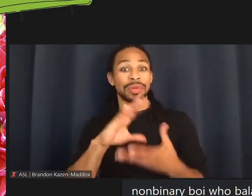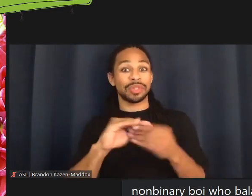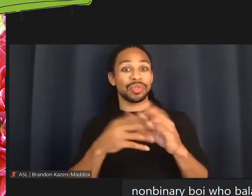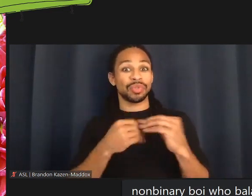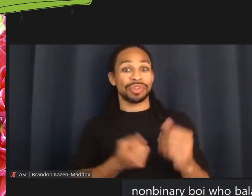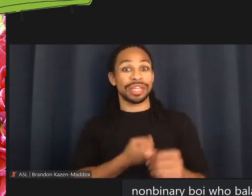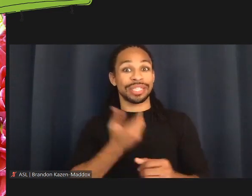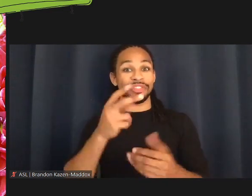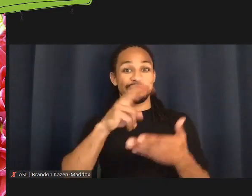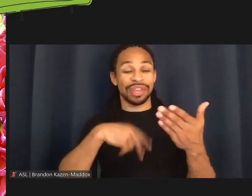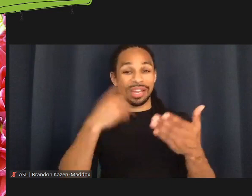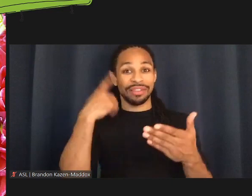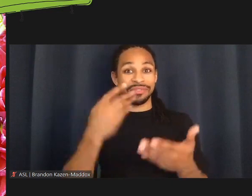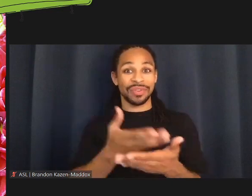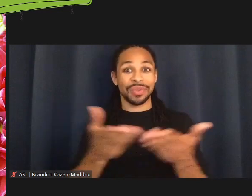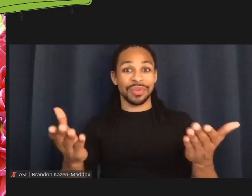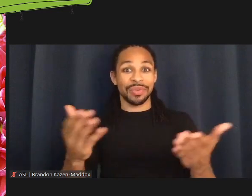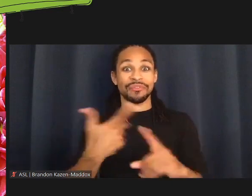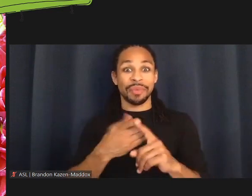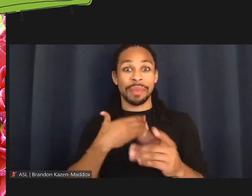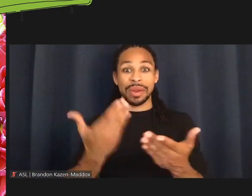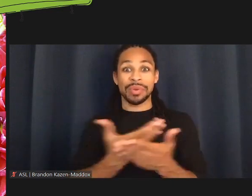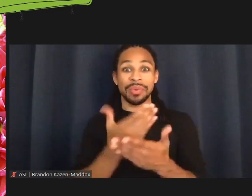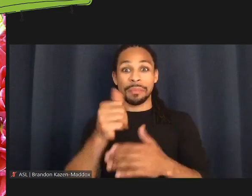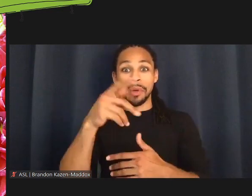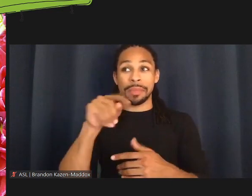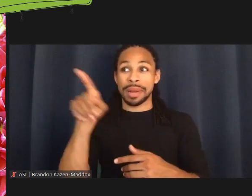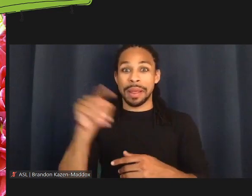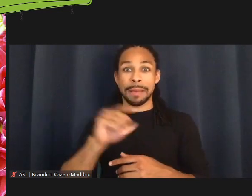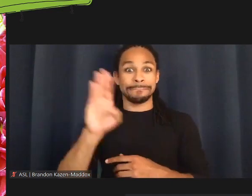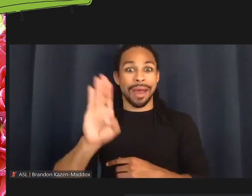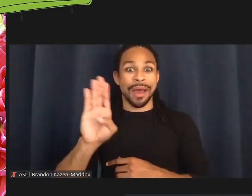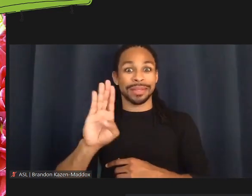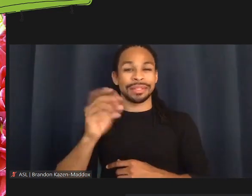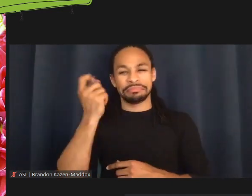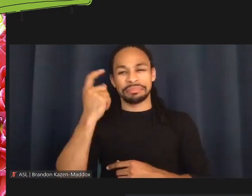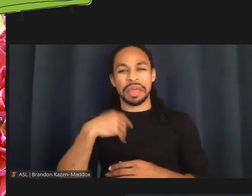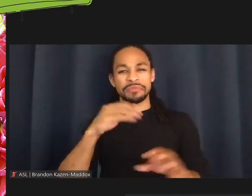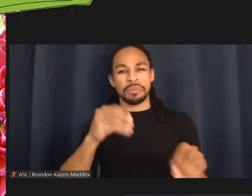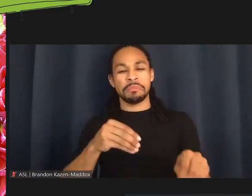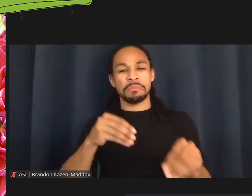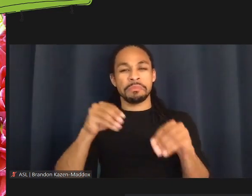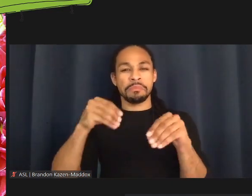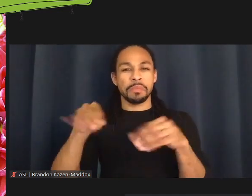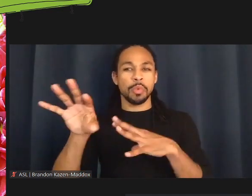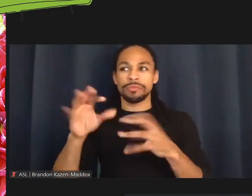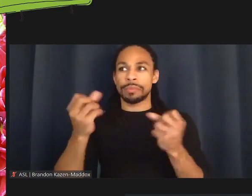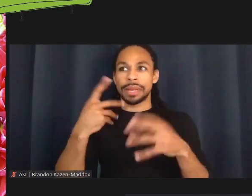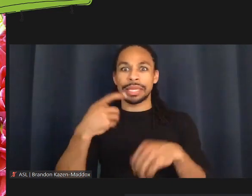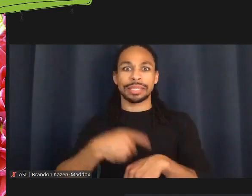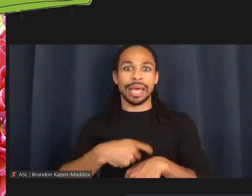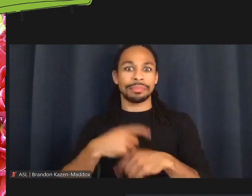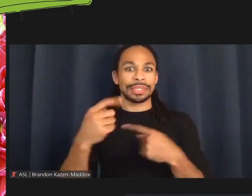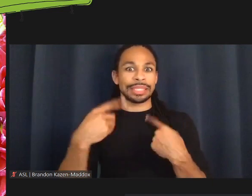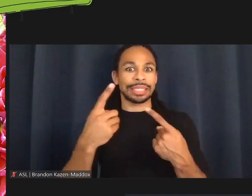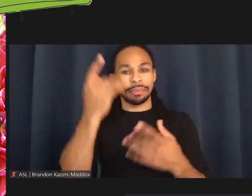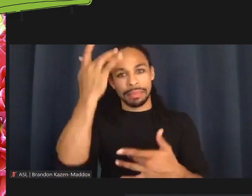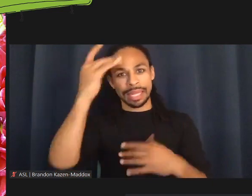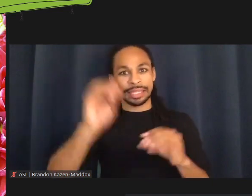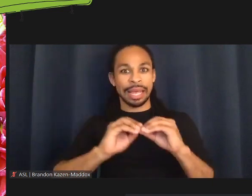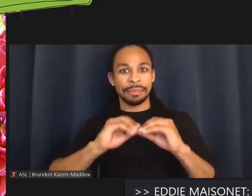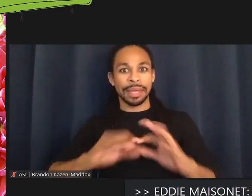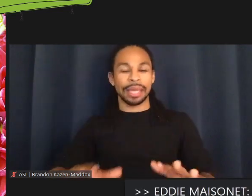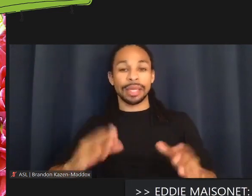for y'all out of my new apartment in Boston. So I've moved several times since the pandemic closed down the state, and it's been really